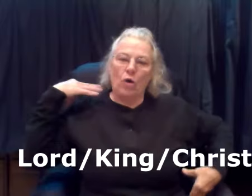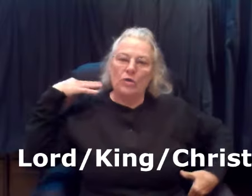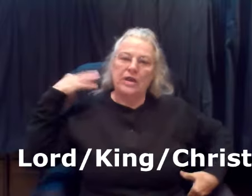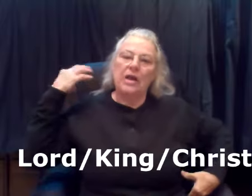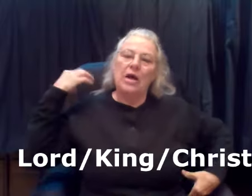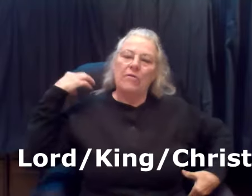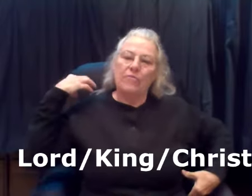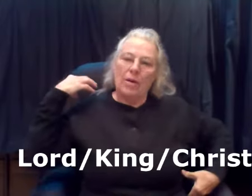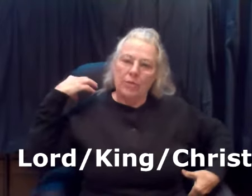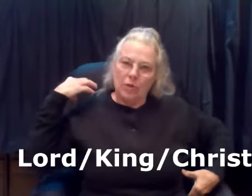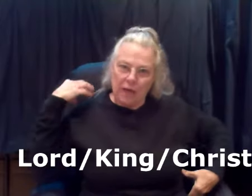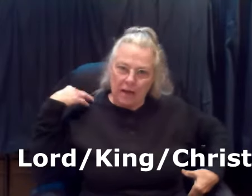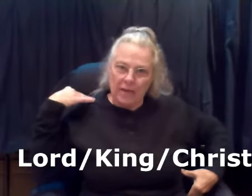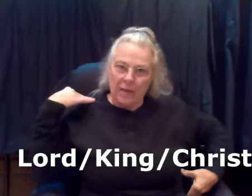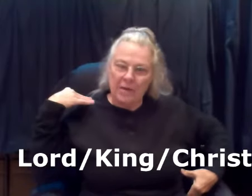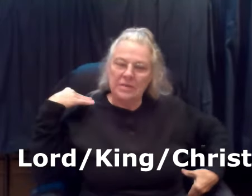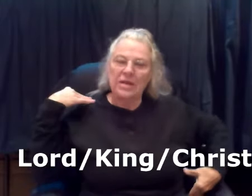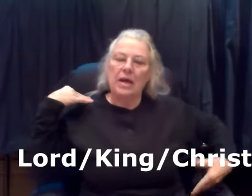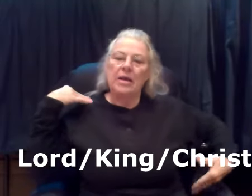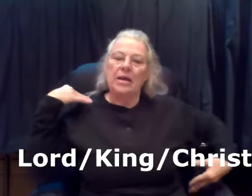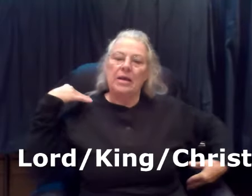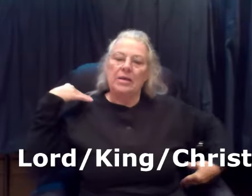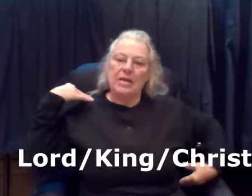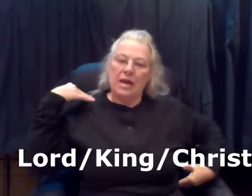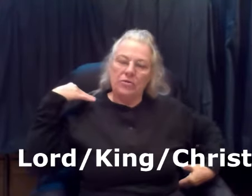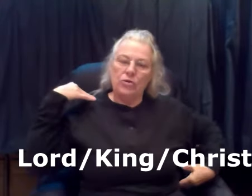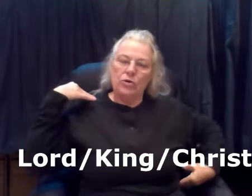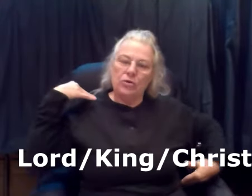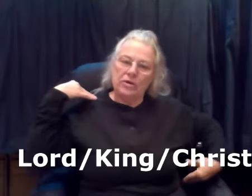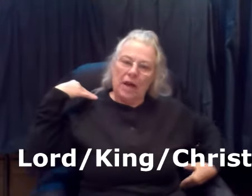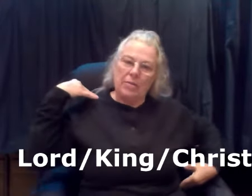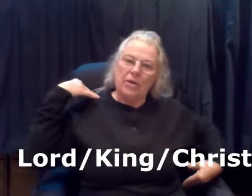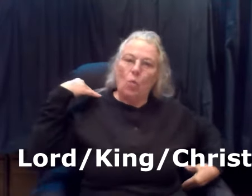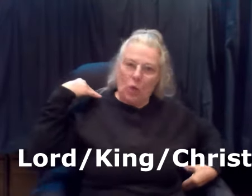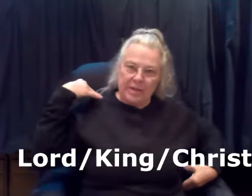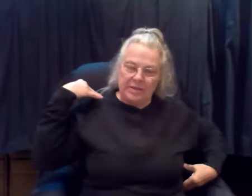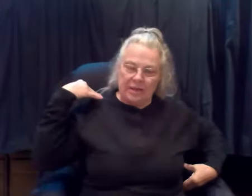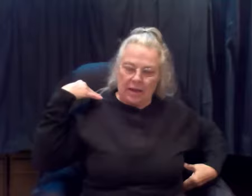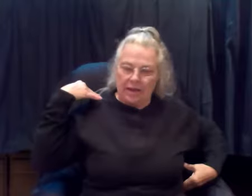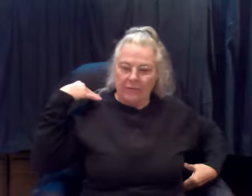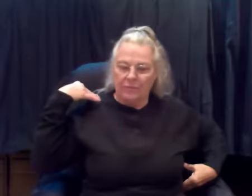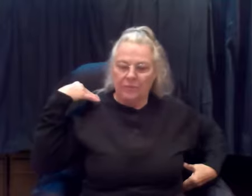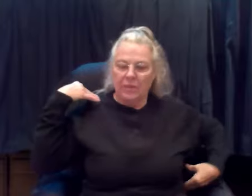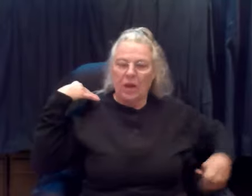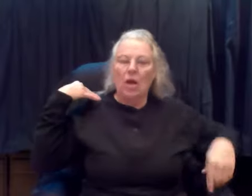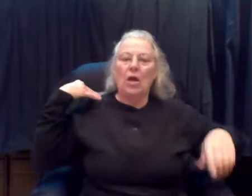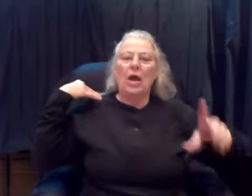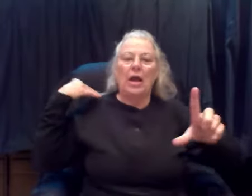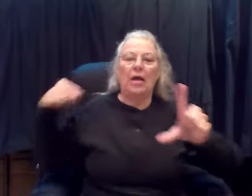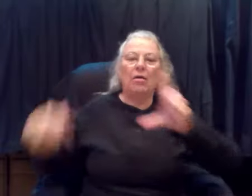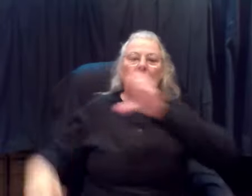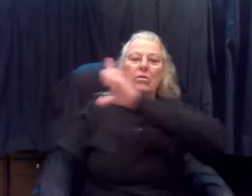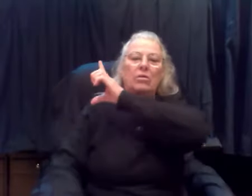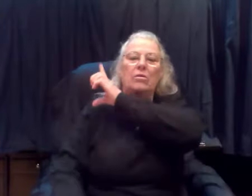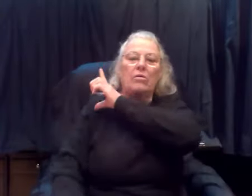royalty from your non-dominant side down to your dominant waistline. L